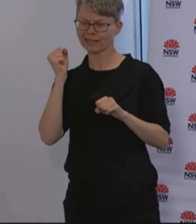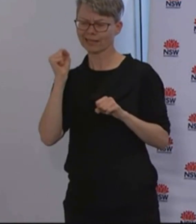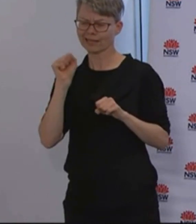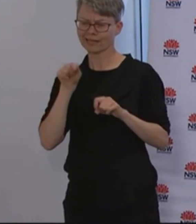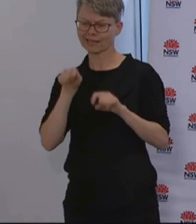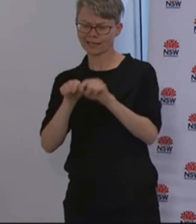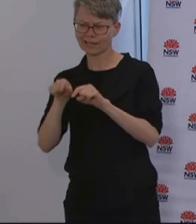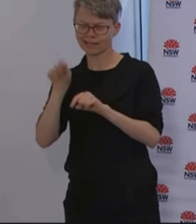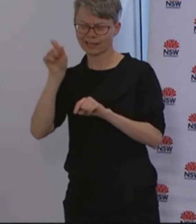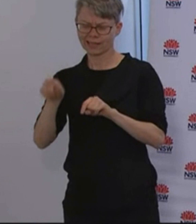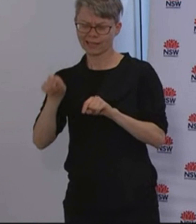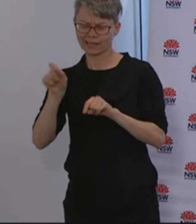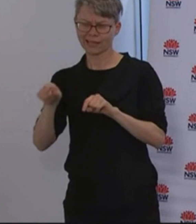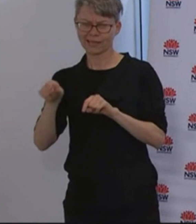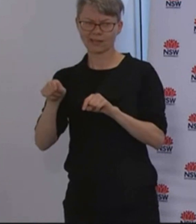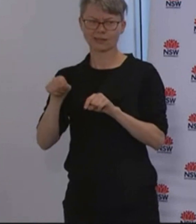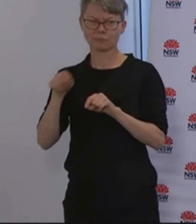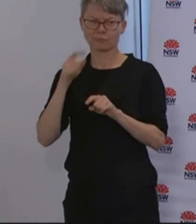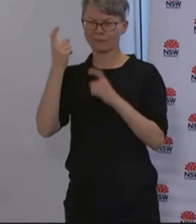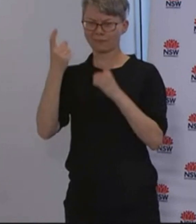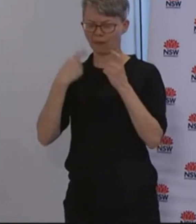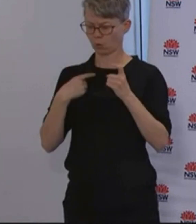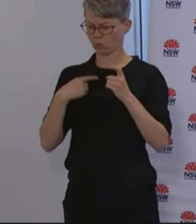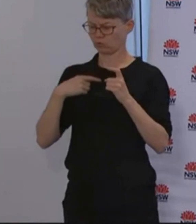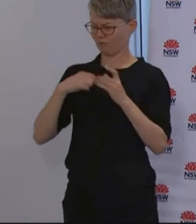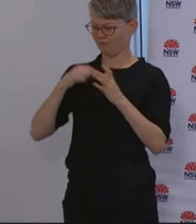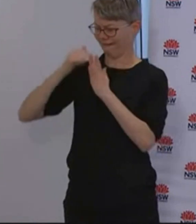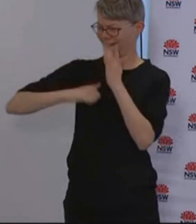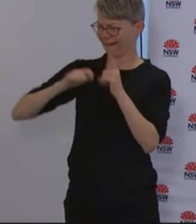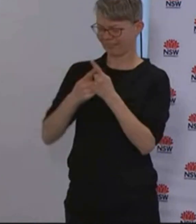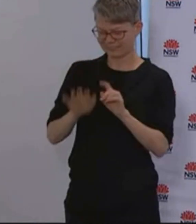issue in particular, given the hard surfaces and so forth as well?